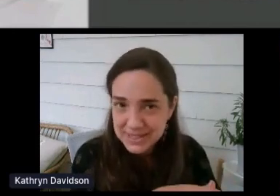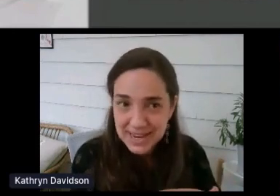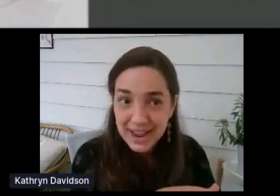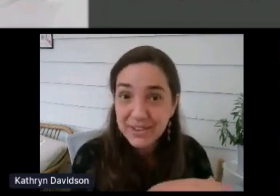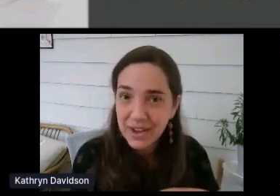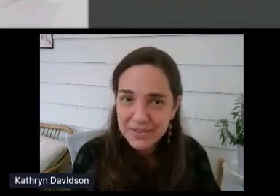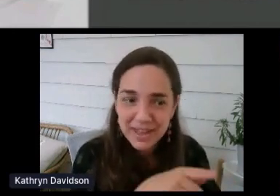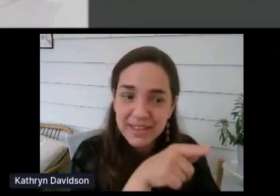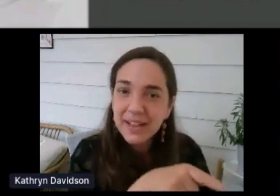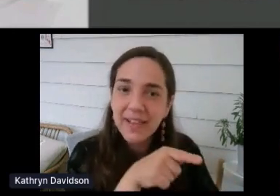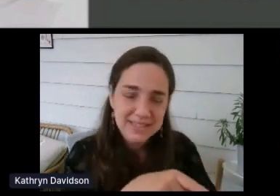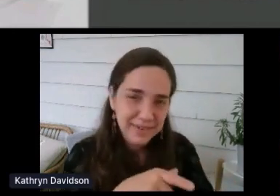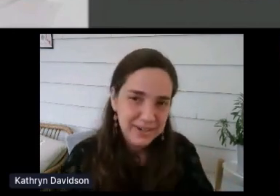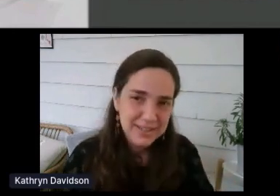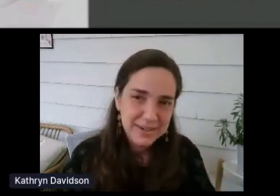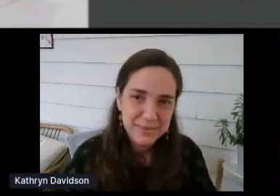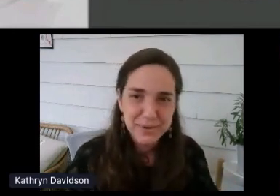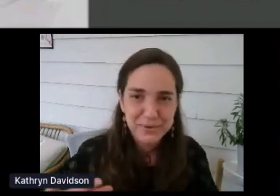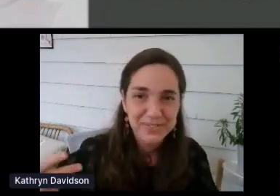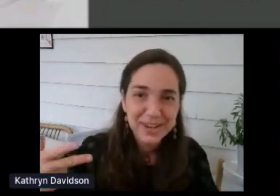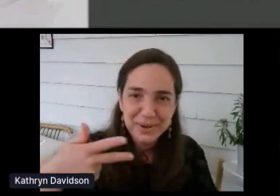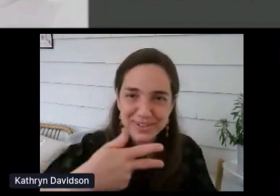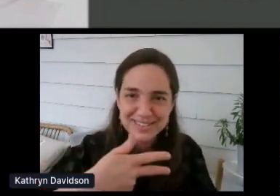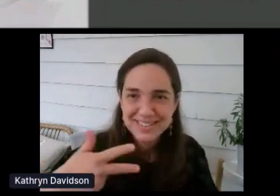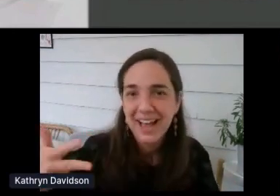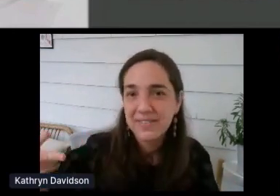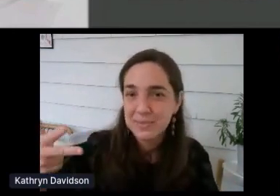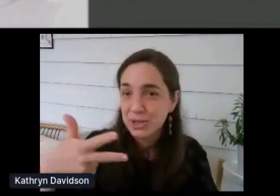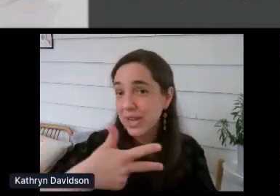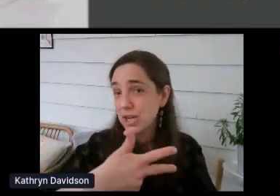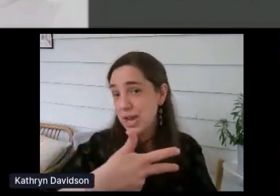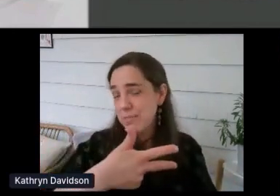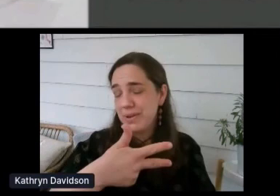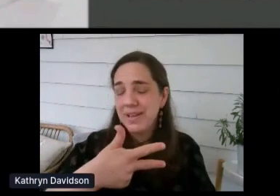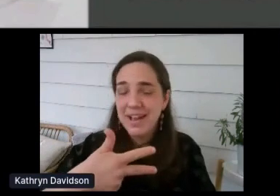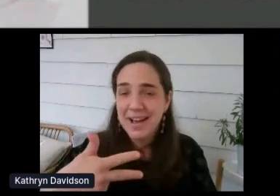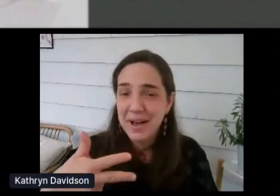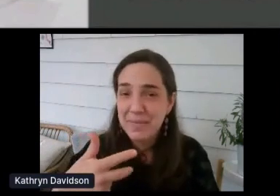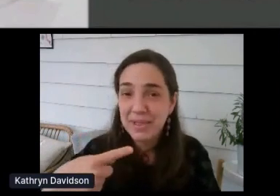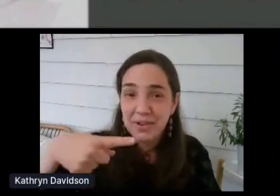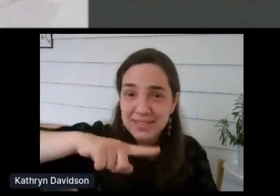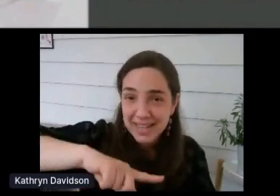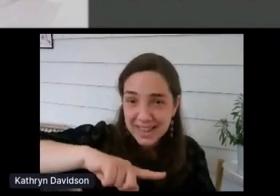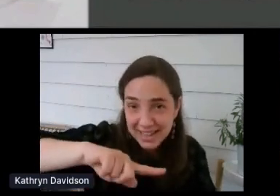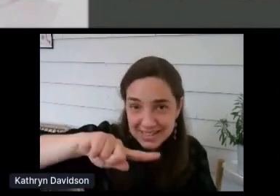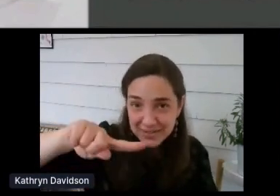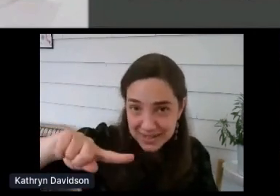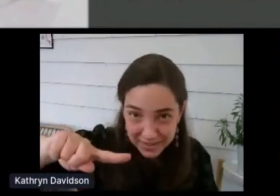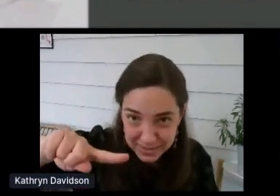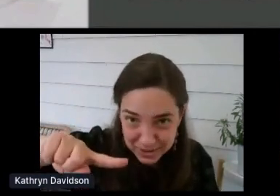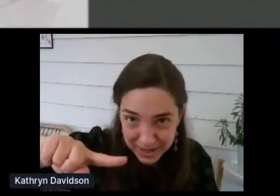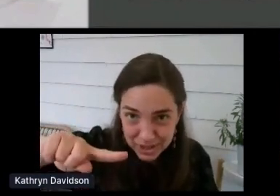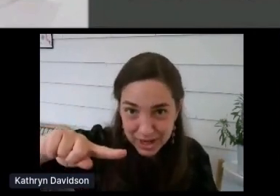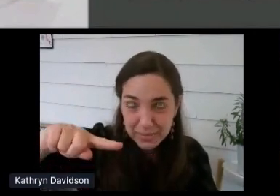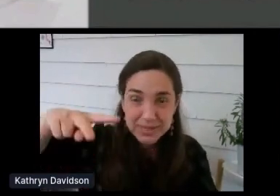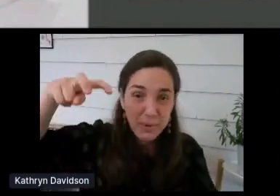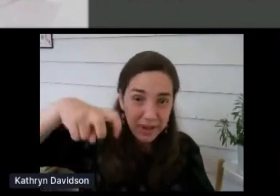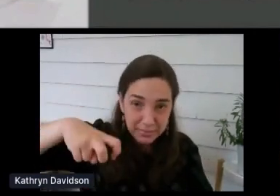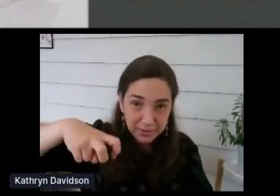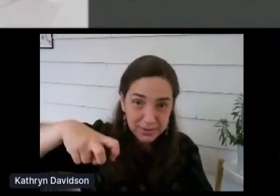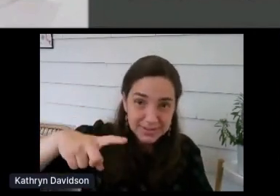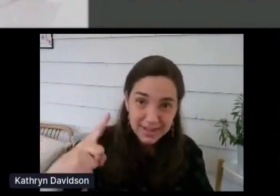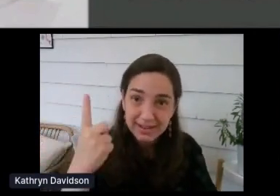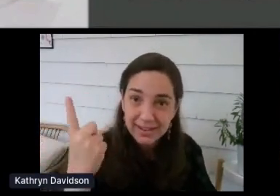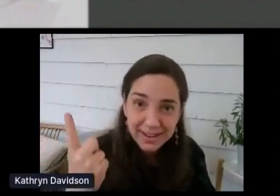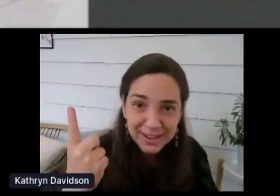sign languages tend to have a lot of that in the classifier system. So vehicles have a special hand shape, and long skinny things have another special hand shape, and